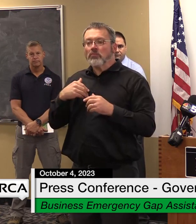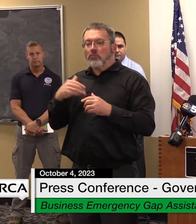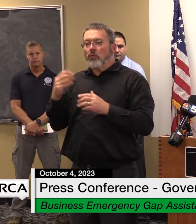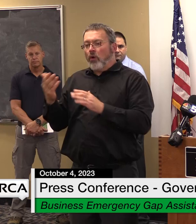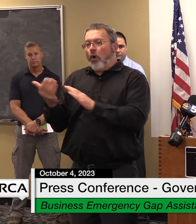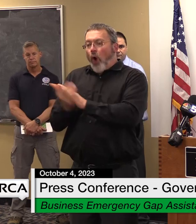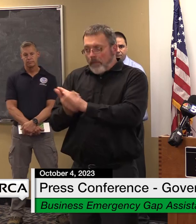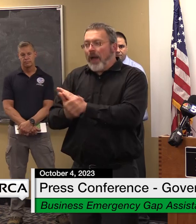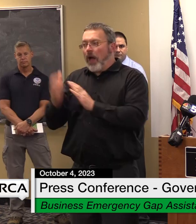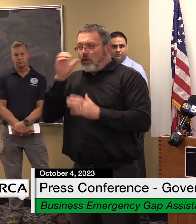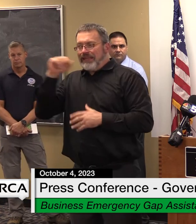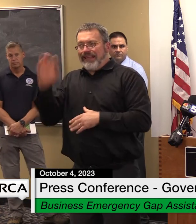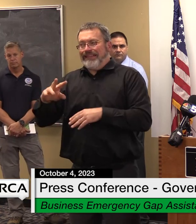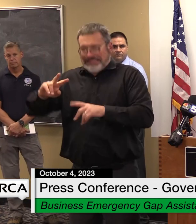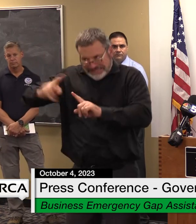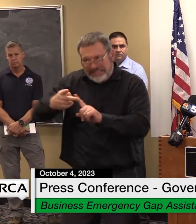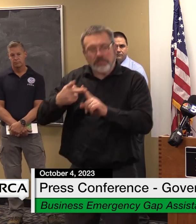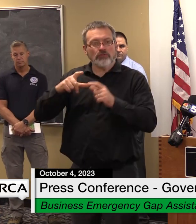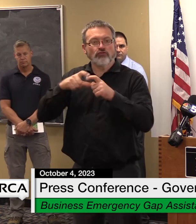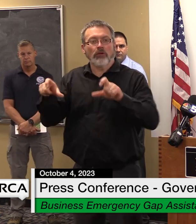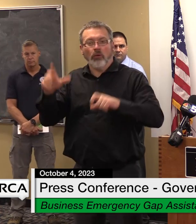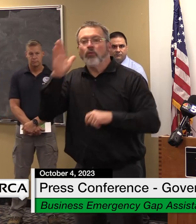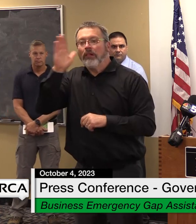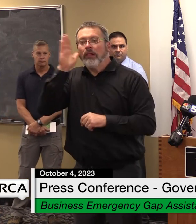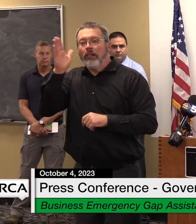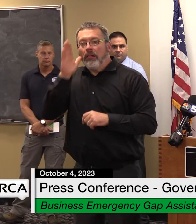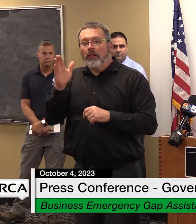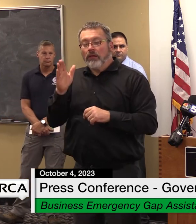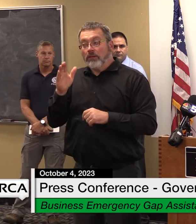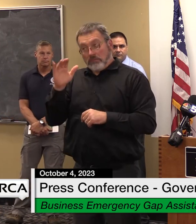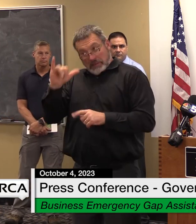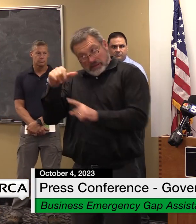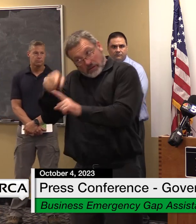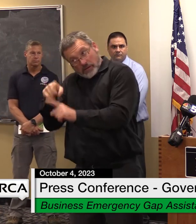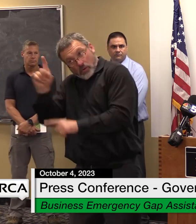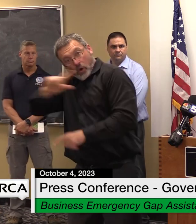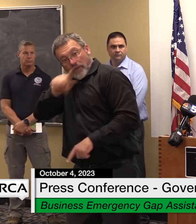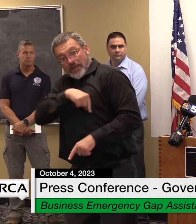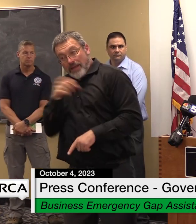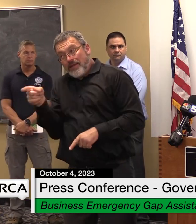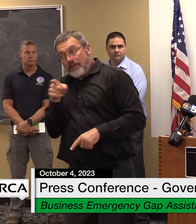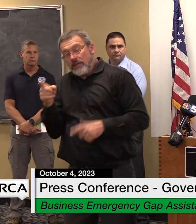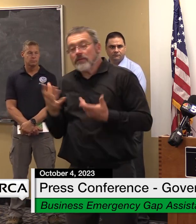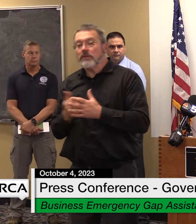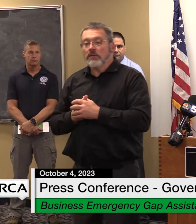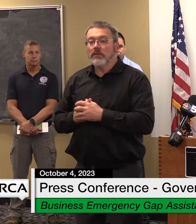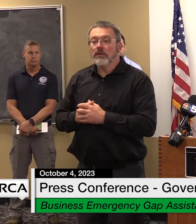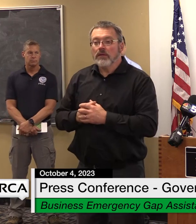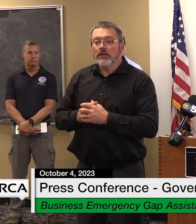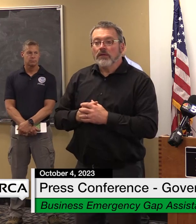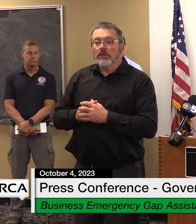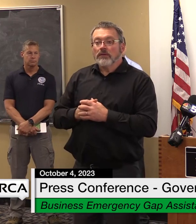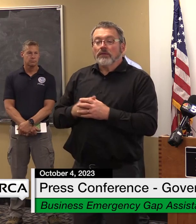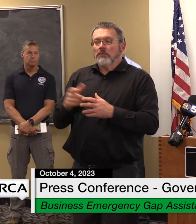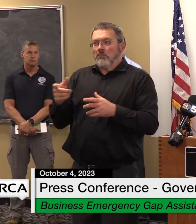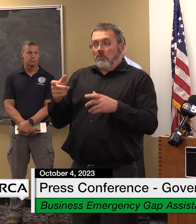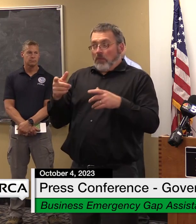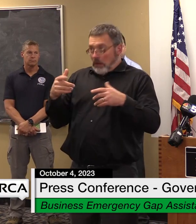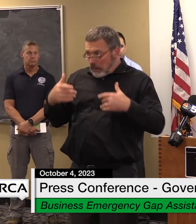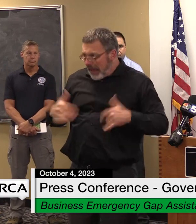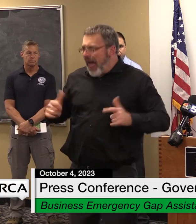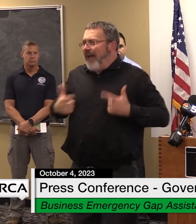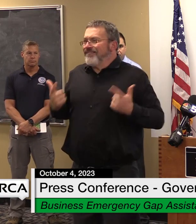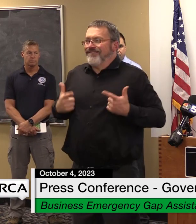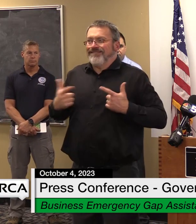for more. And the program is not closed to new applicants, so you can still